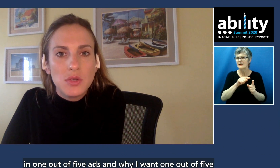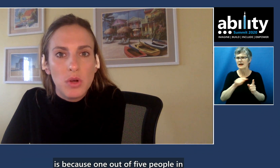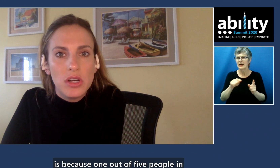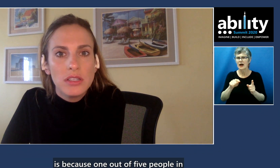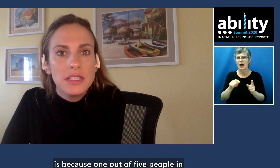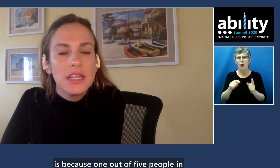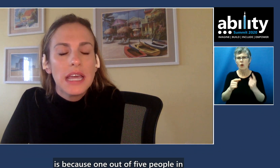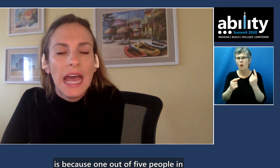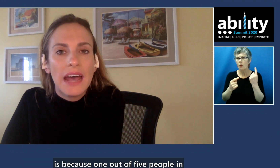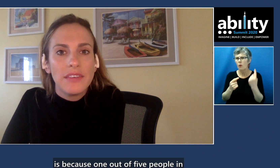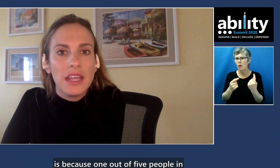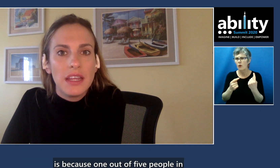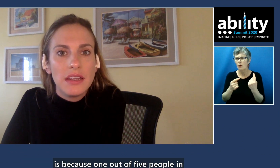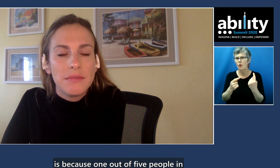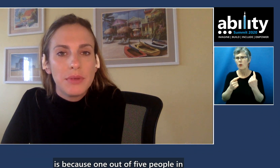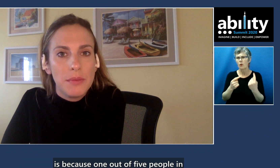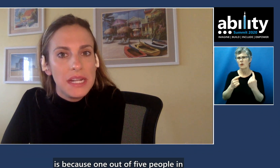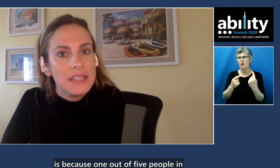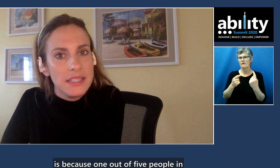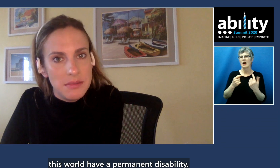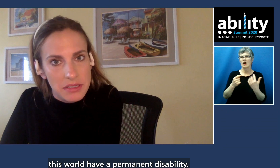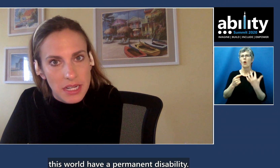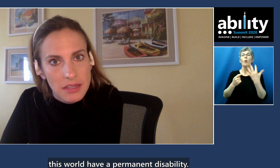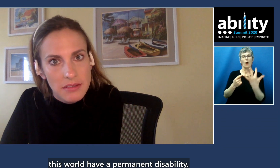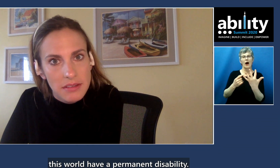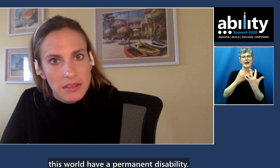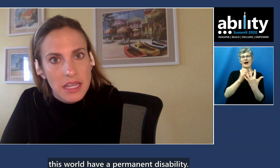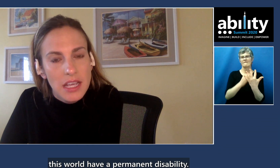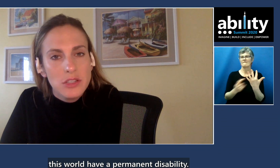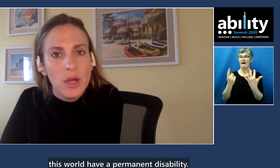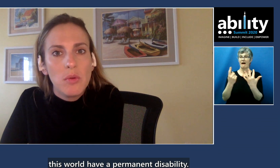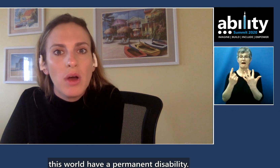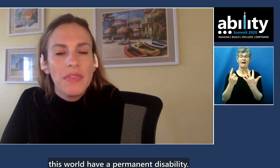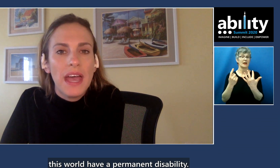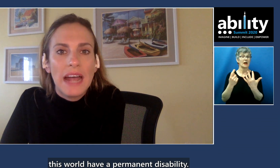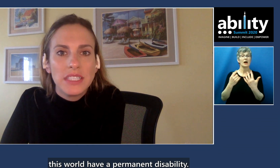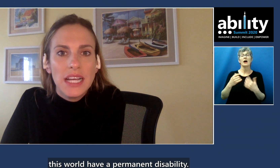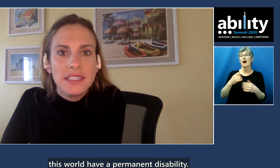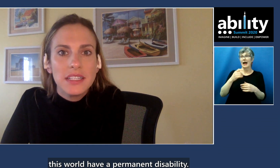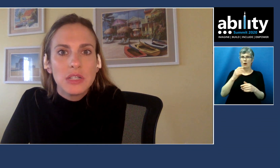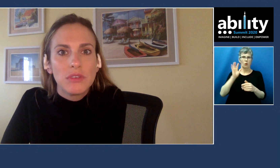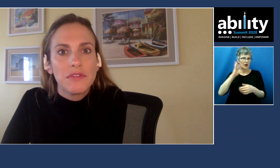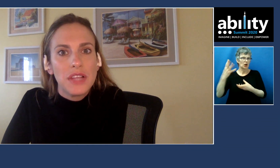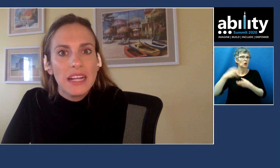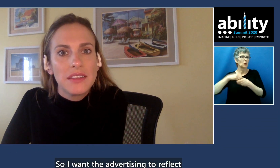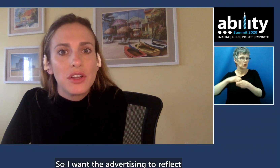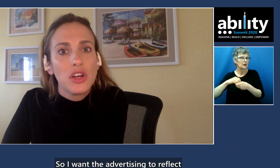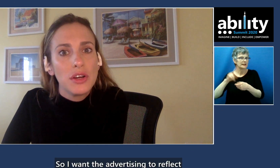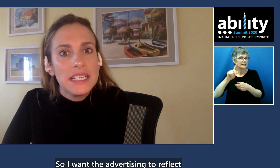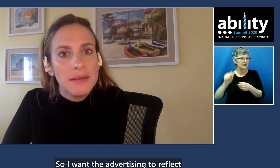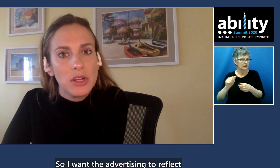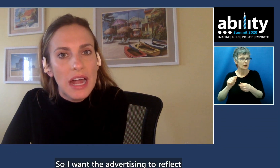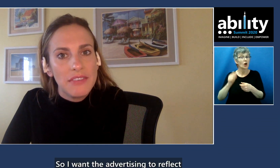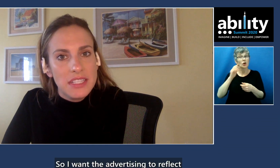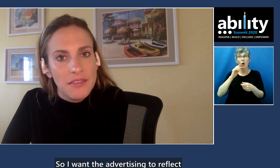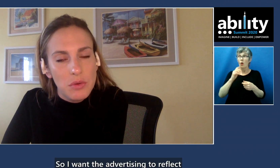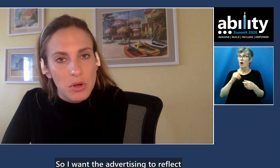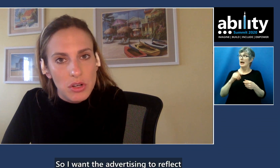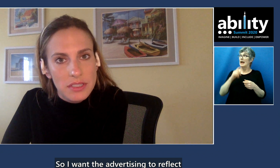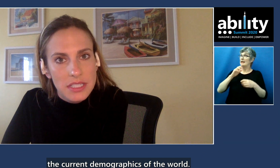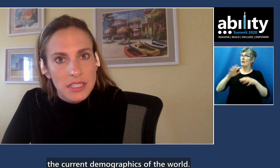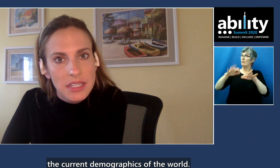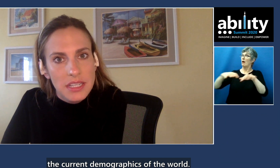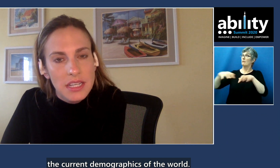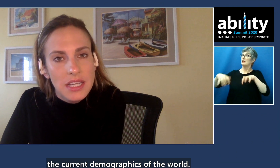people in this world have a permanent disability. So I want the advertising to reflect the current demographics